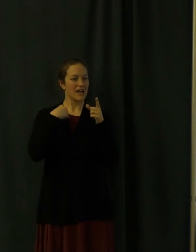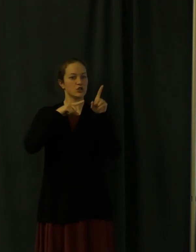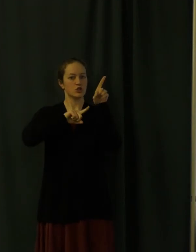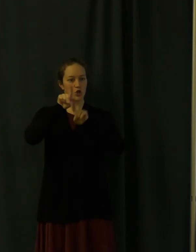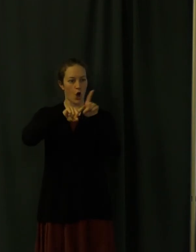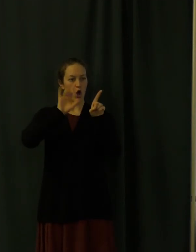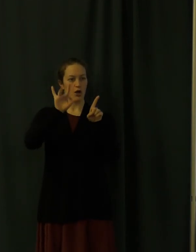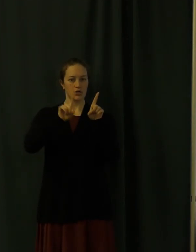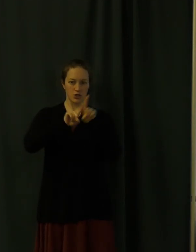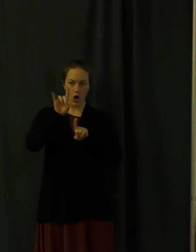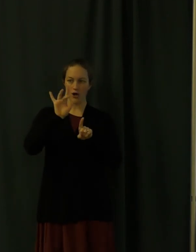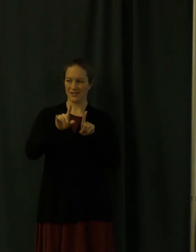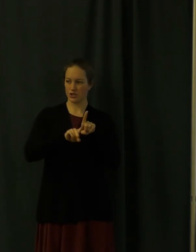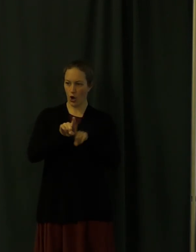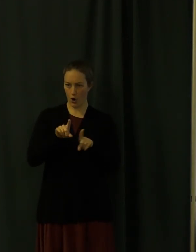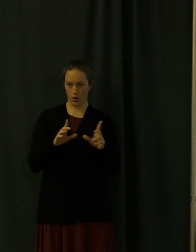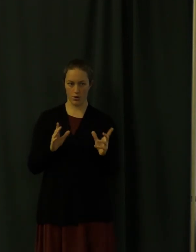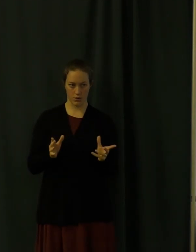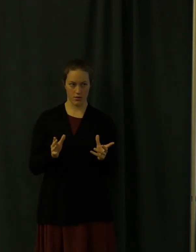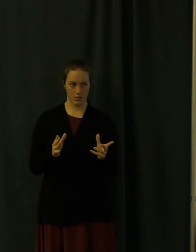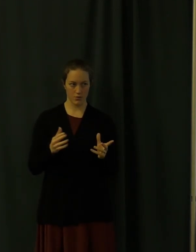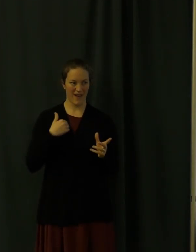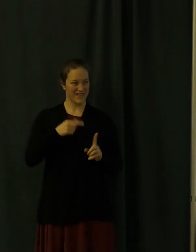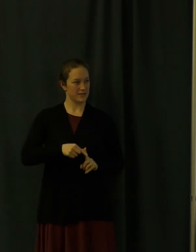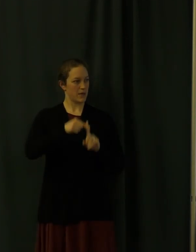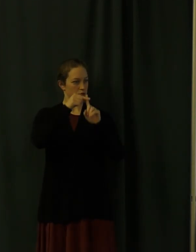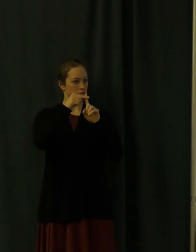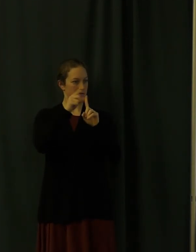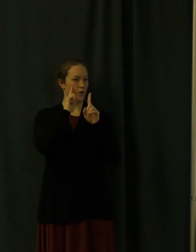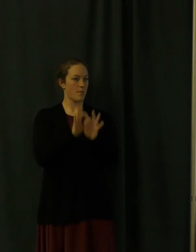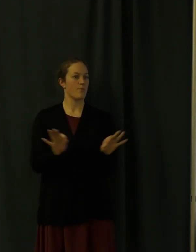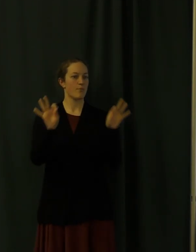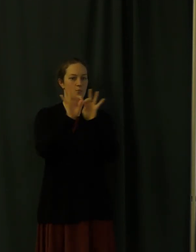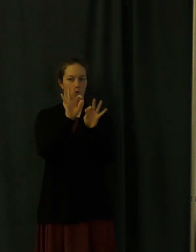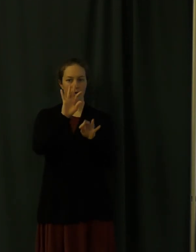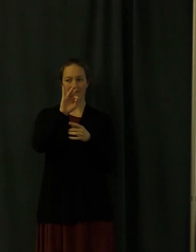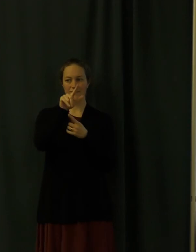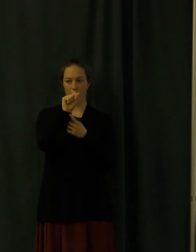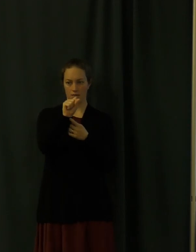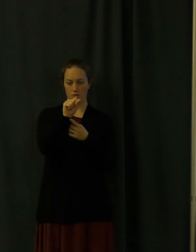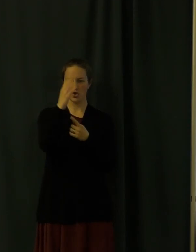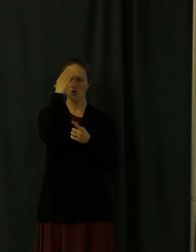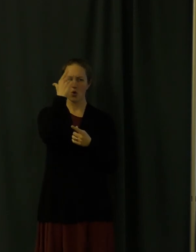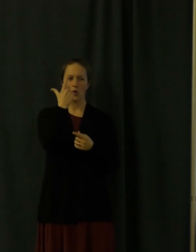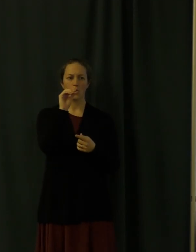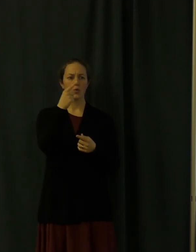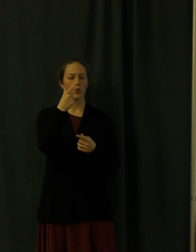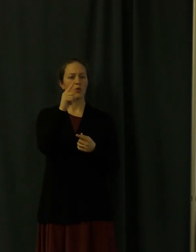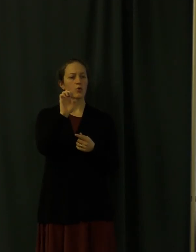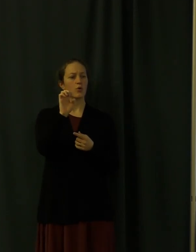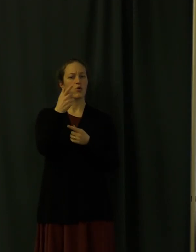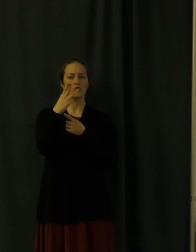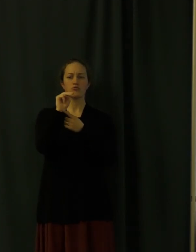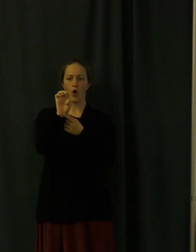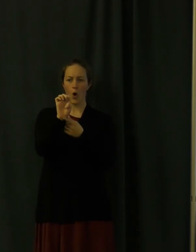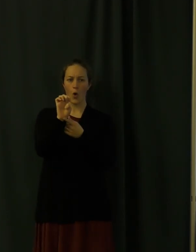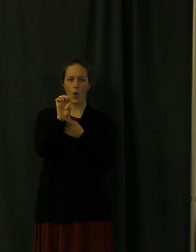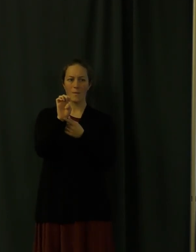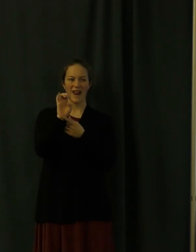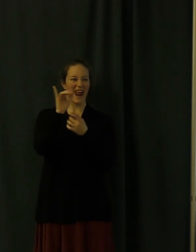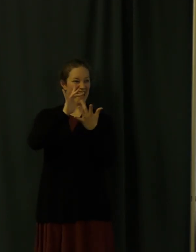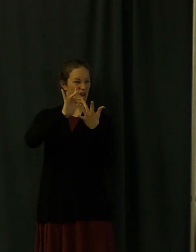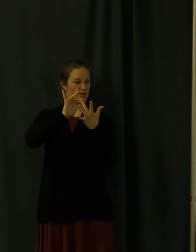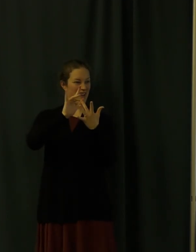them so that I know that's basically, in Google Chrome, when you star something up here, it makes it like a bookmark. You're basically bookmarking those